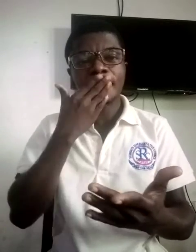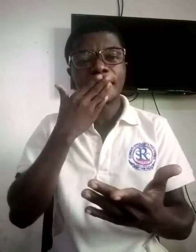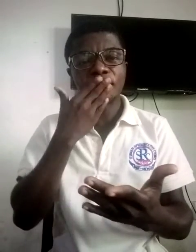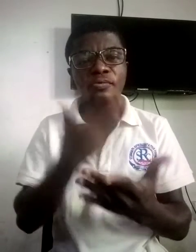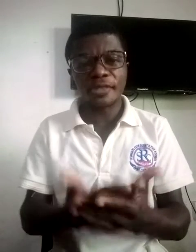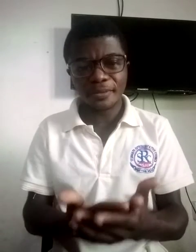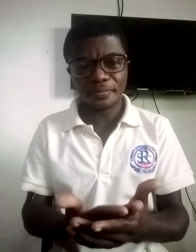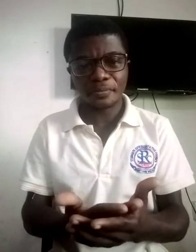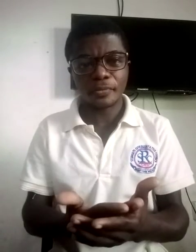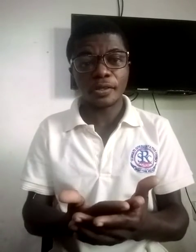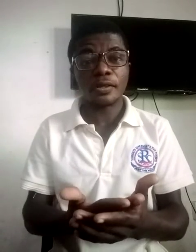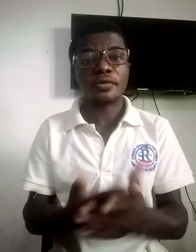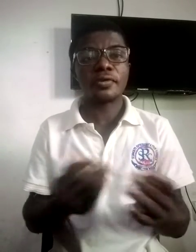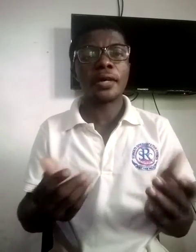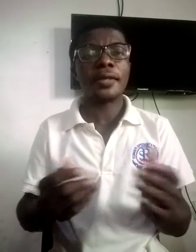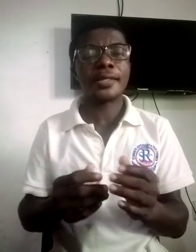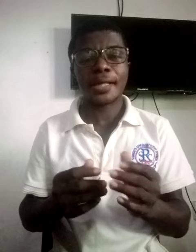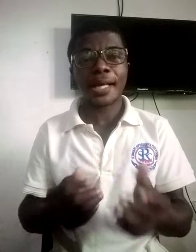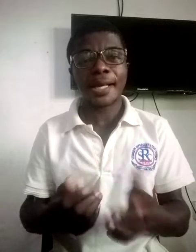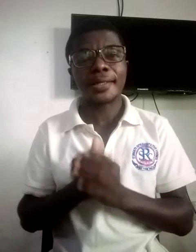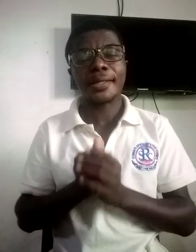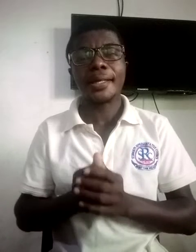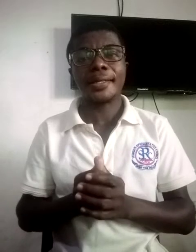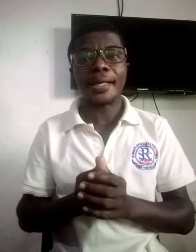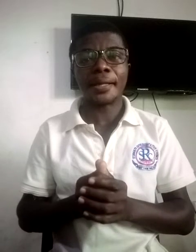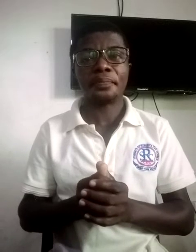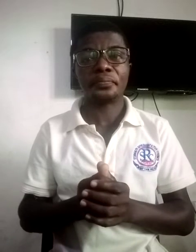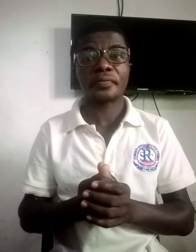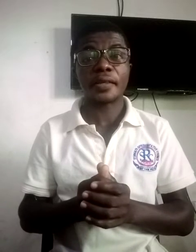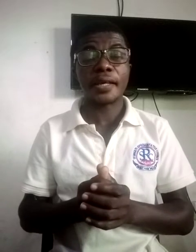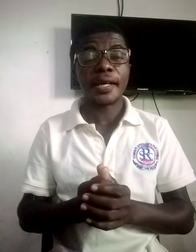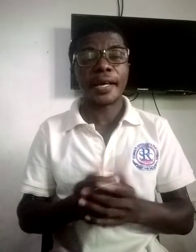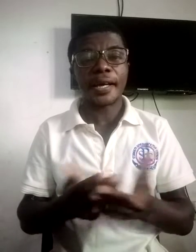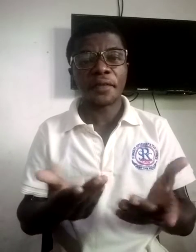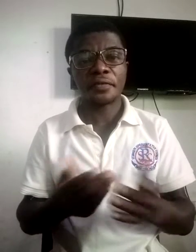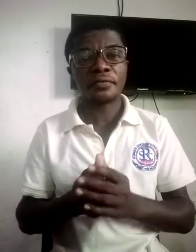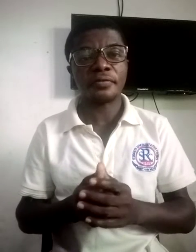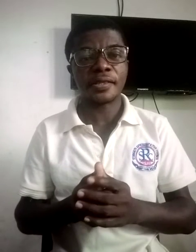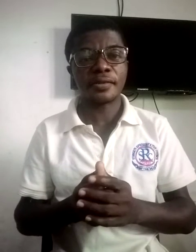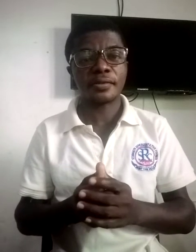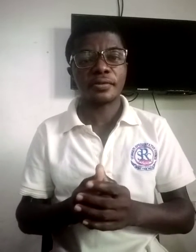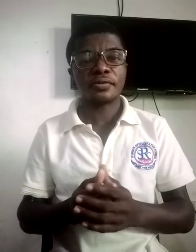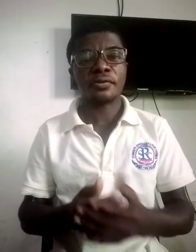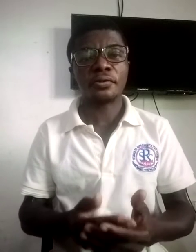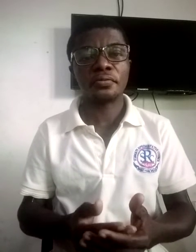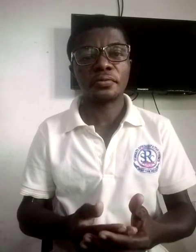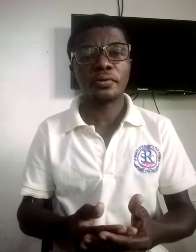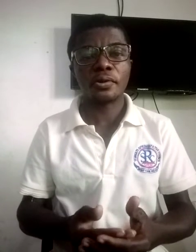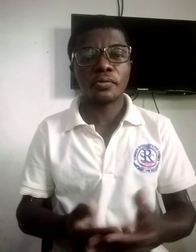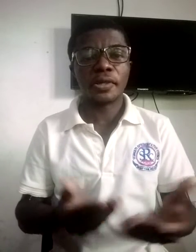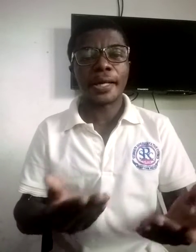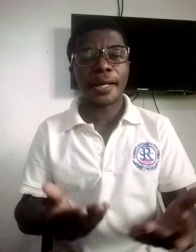is good. So now let's add the afternoon to it. So with the